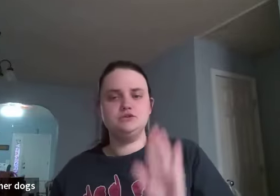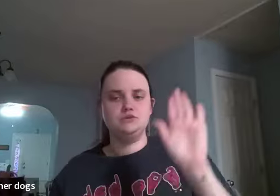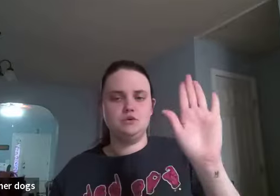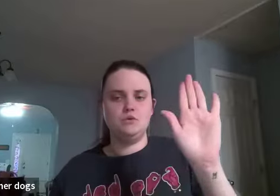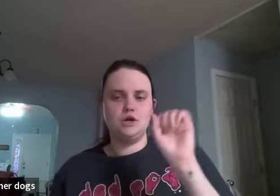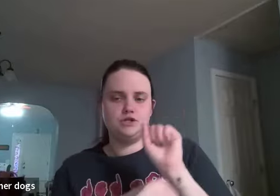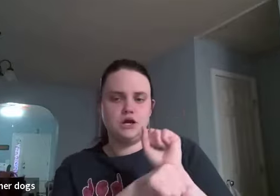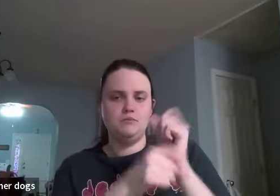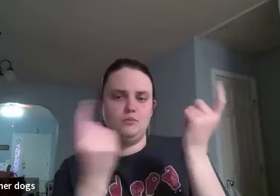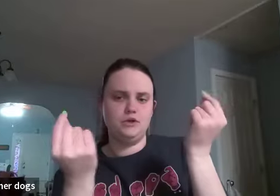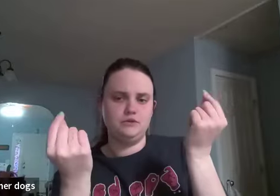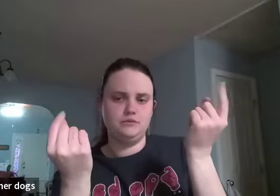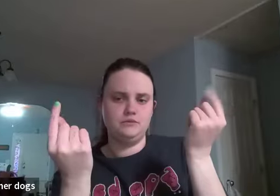do your job, what do.